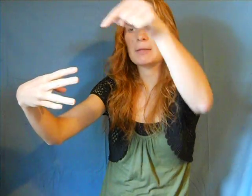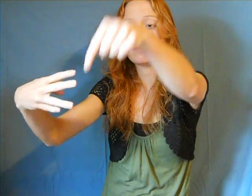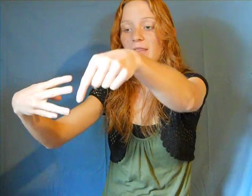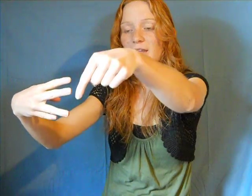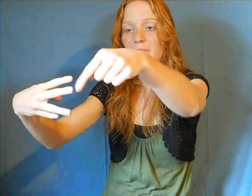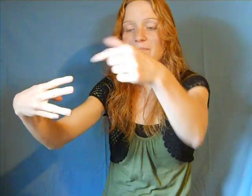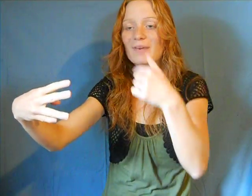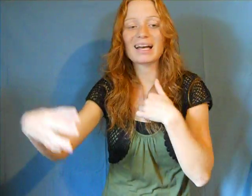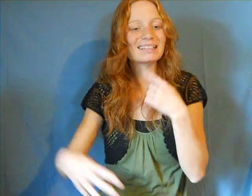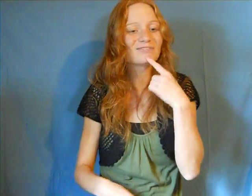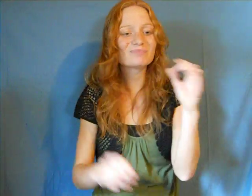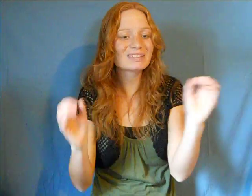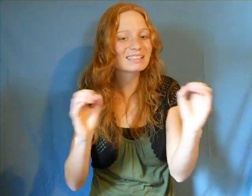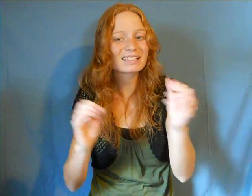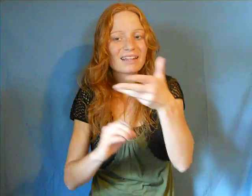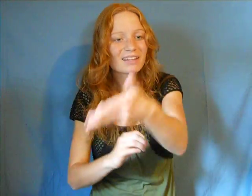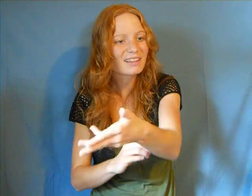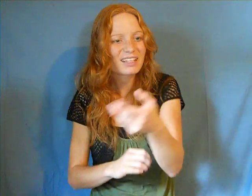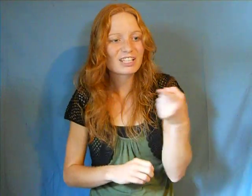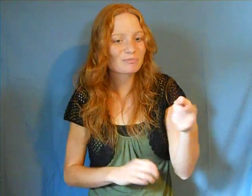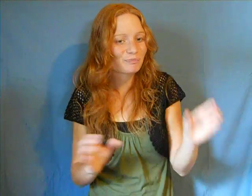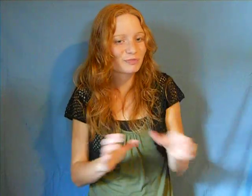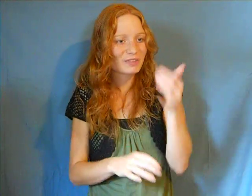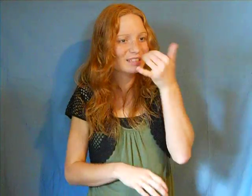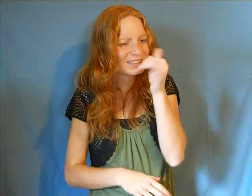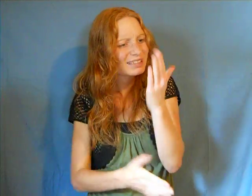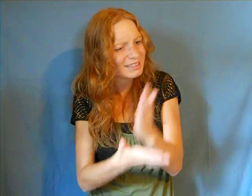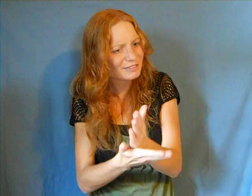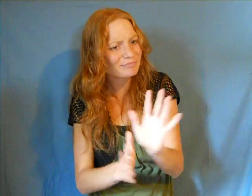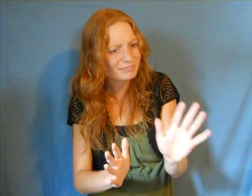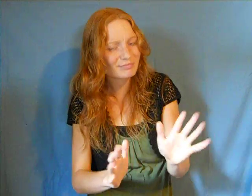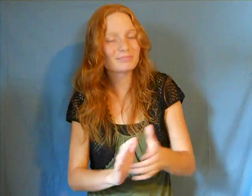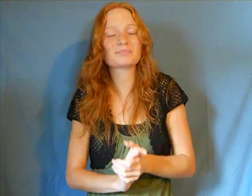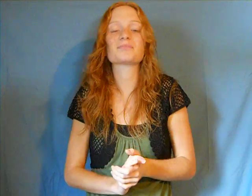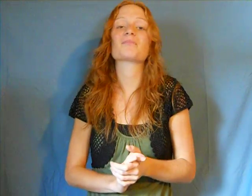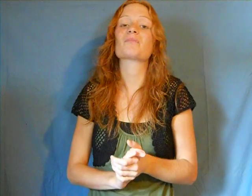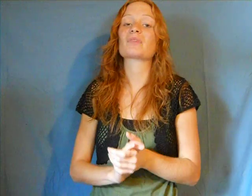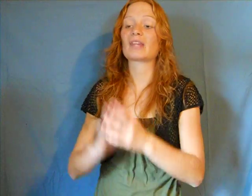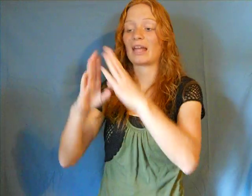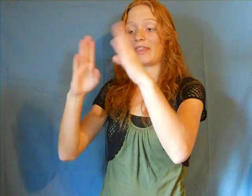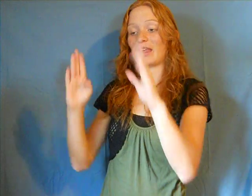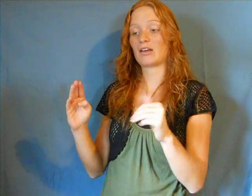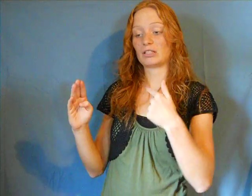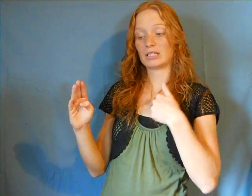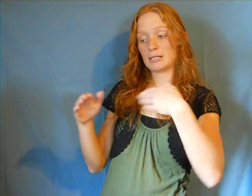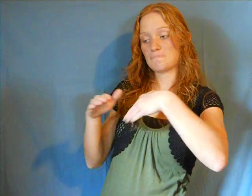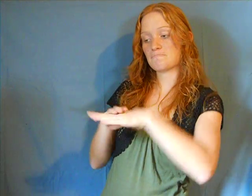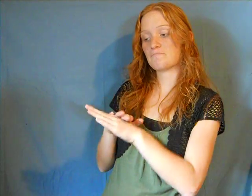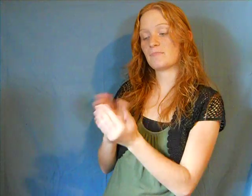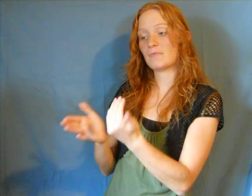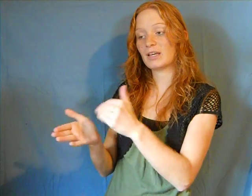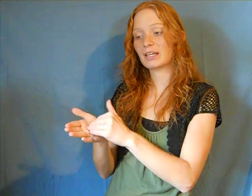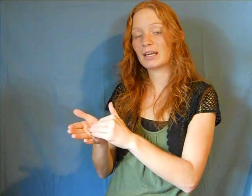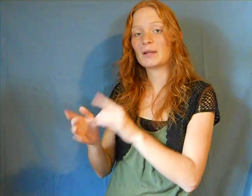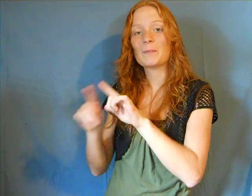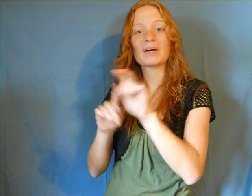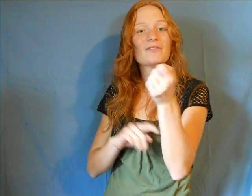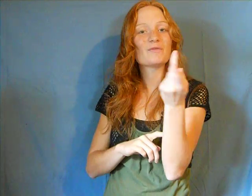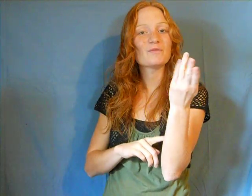there, you're acting silly, stop it. Went back in the house. A couple minutes later, came back out again. Well, he's still there. Now he's barking. And I